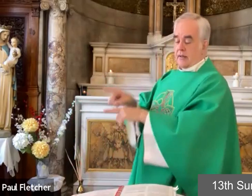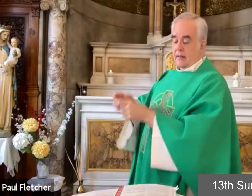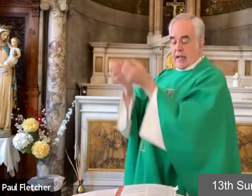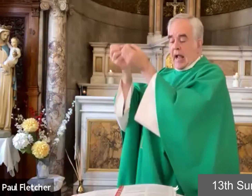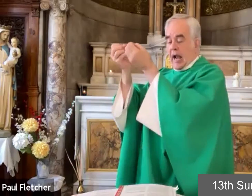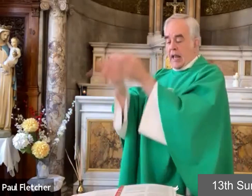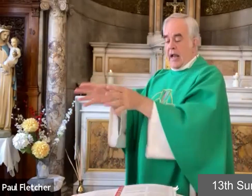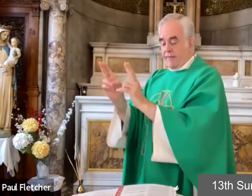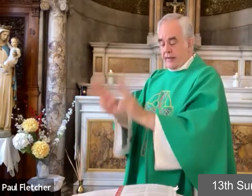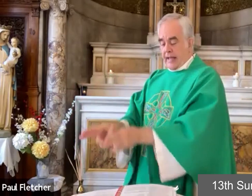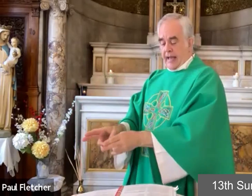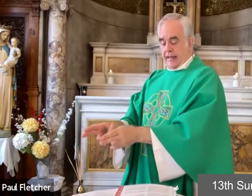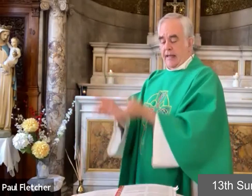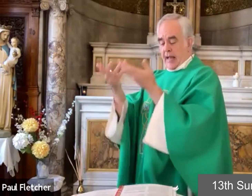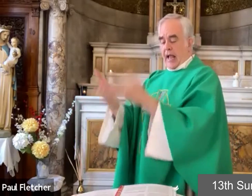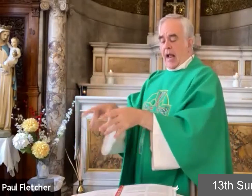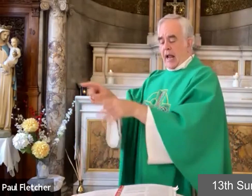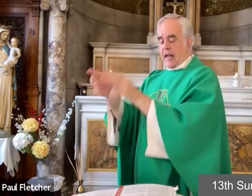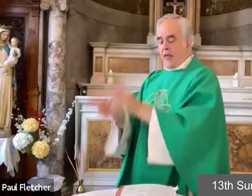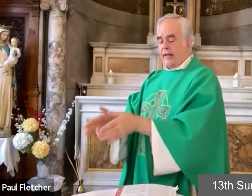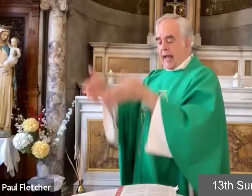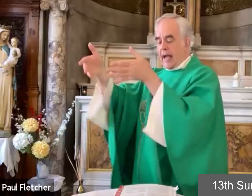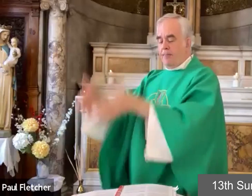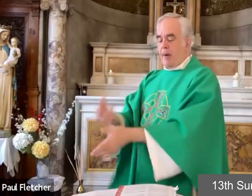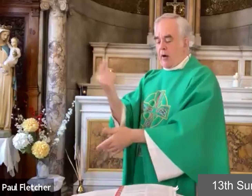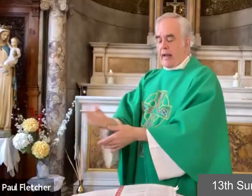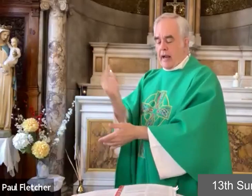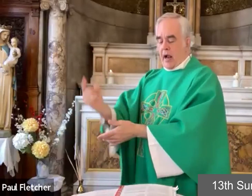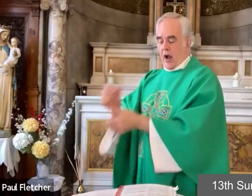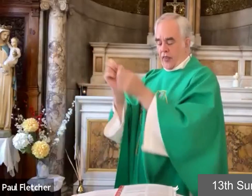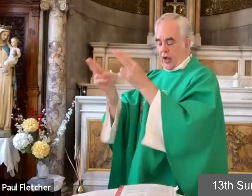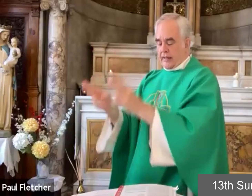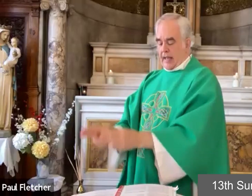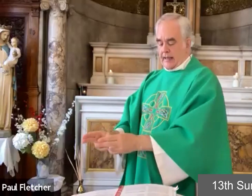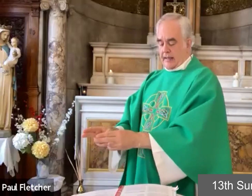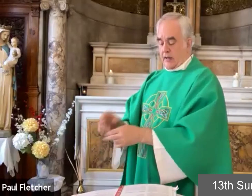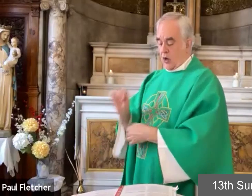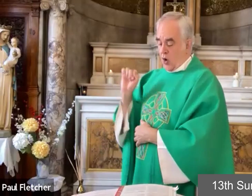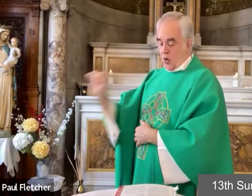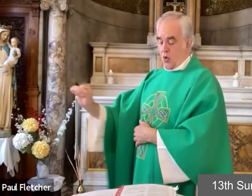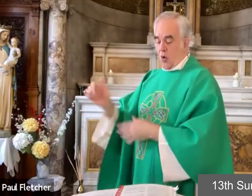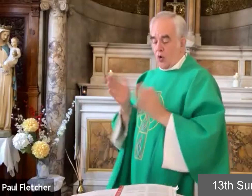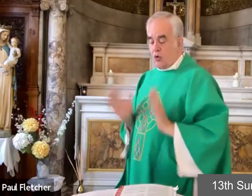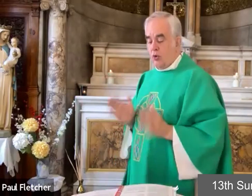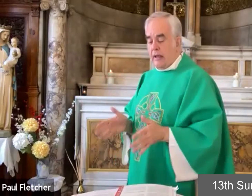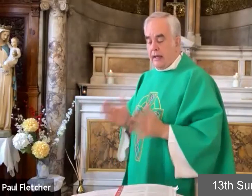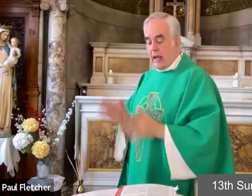answered, "Leave the dead. Let the dead bury their dead. Your duty